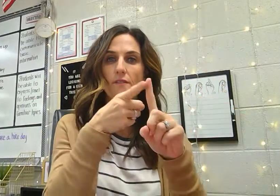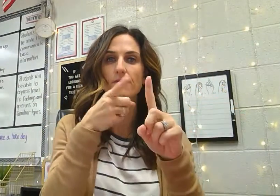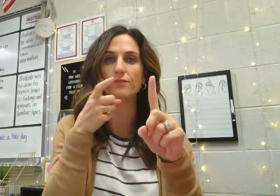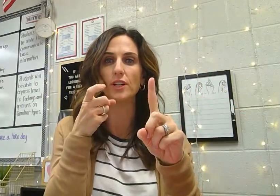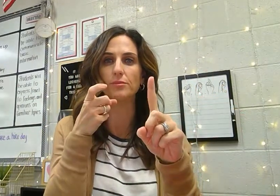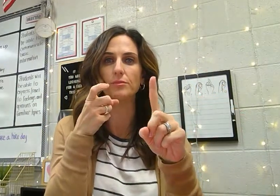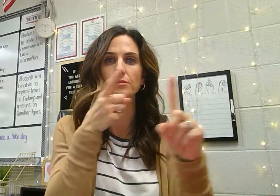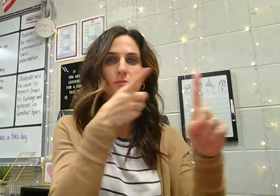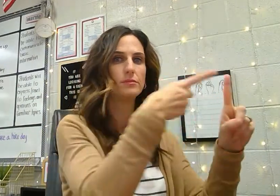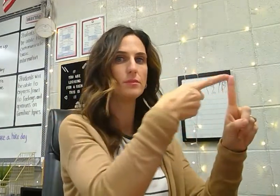From.